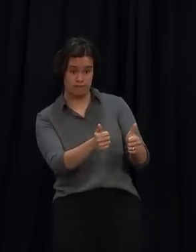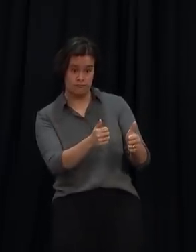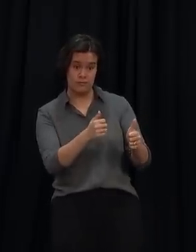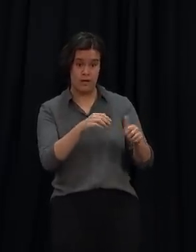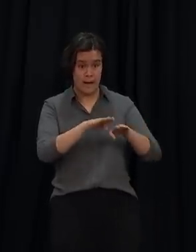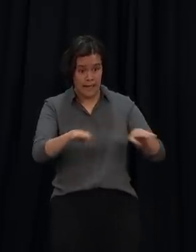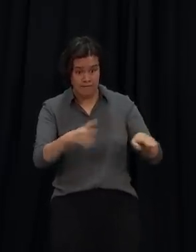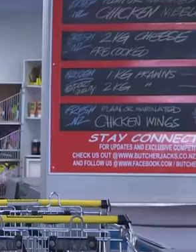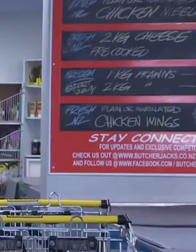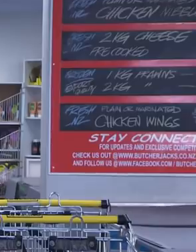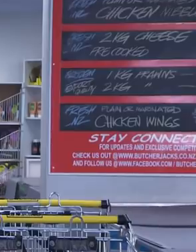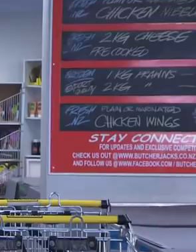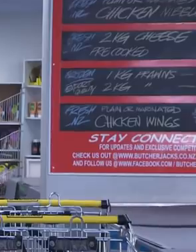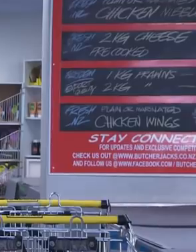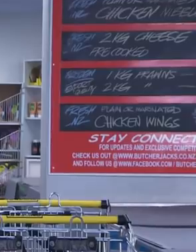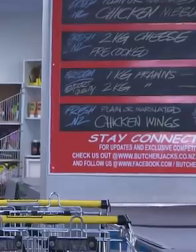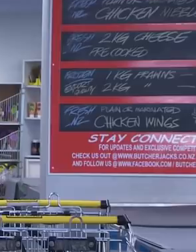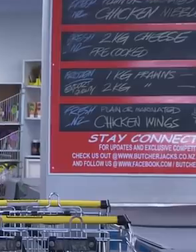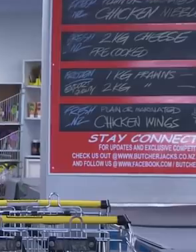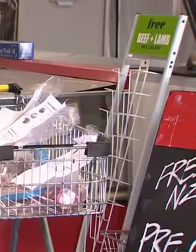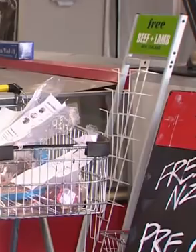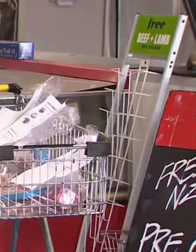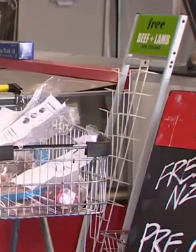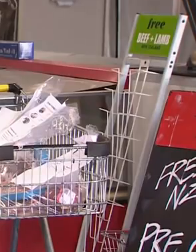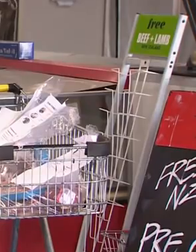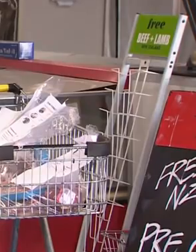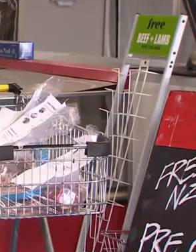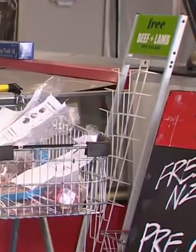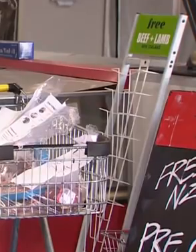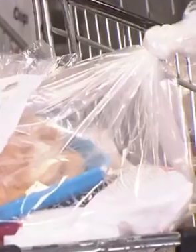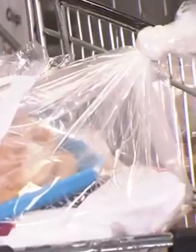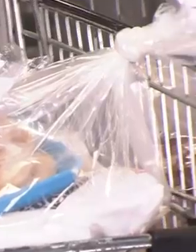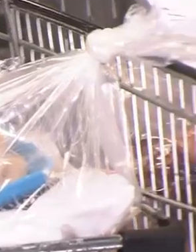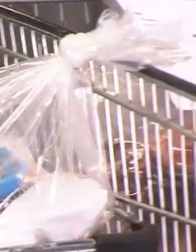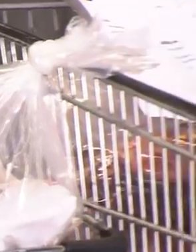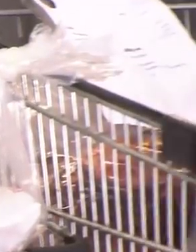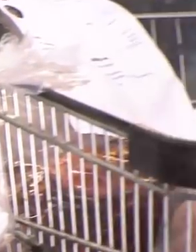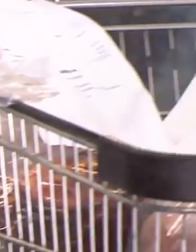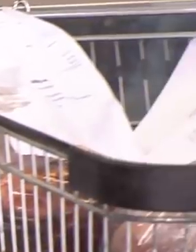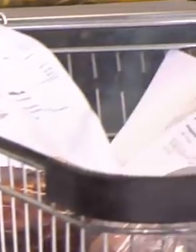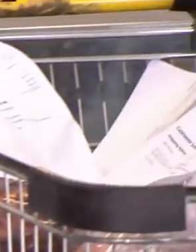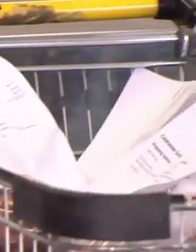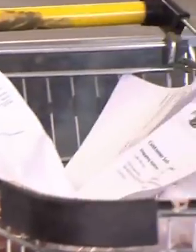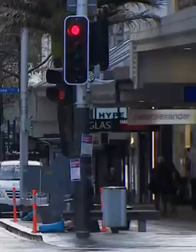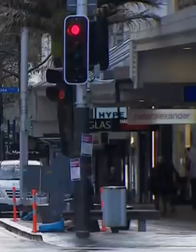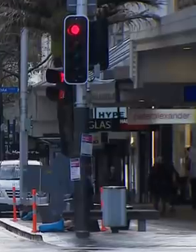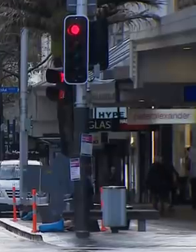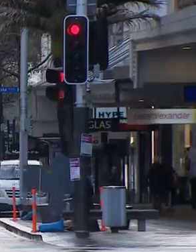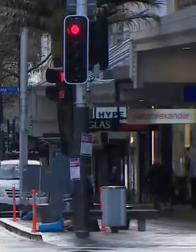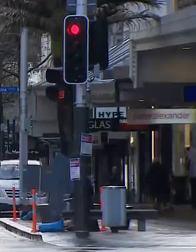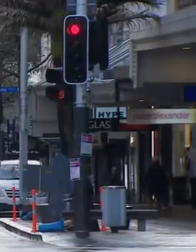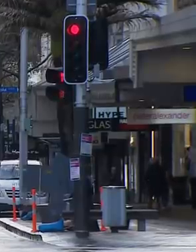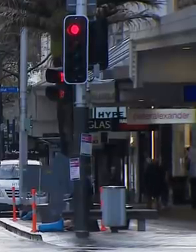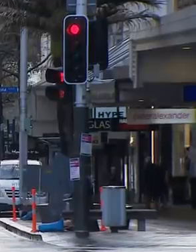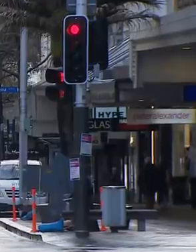or even during break times. Far more essential workplaces are operating this level four than last time. The concern is some may be pushing the